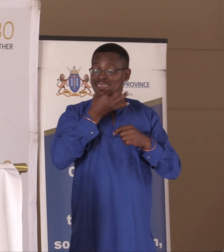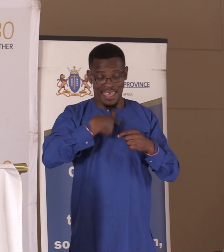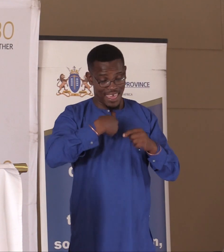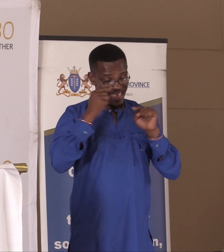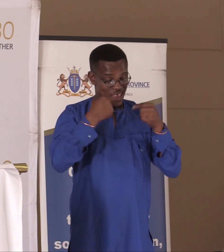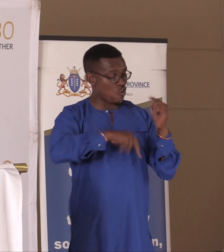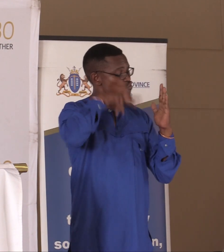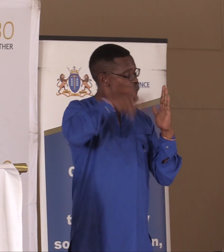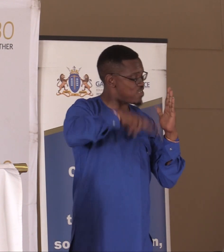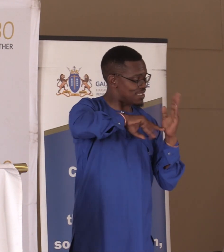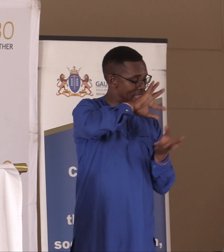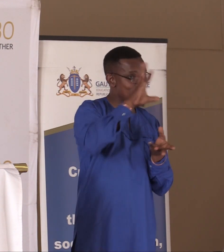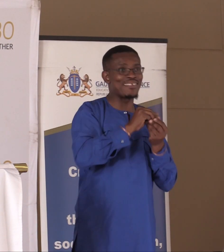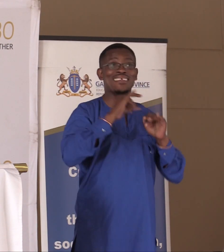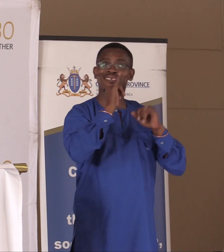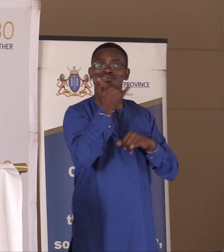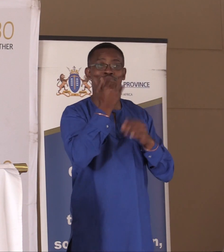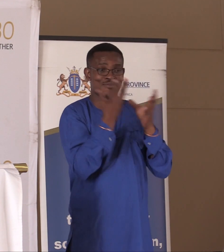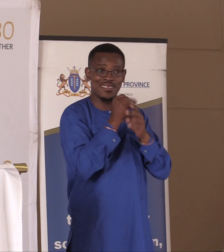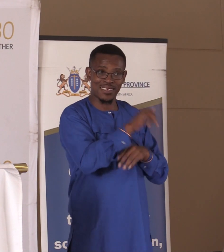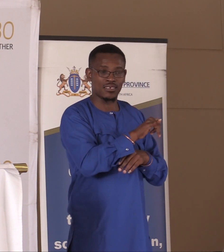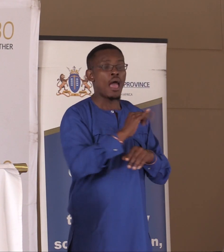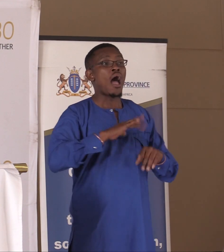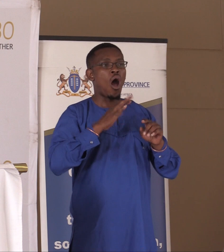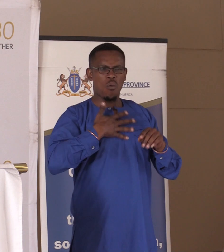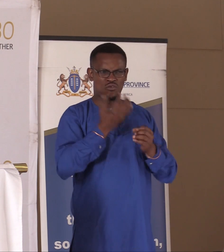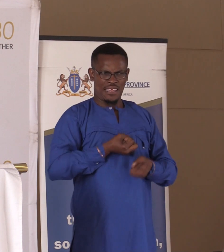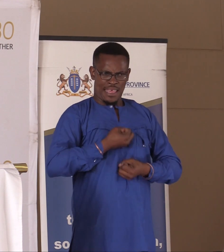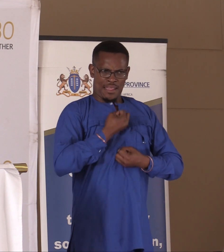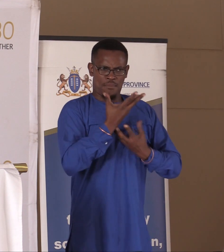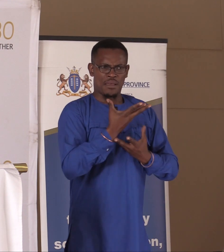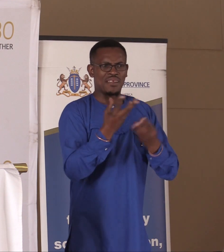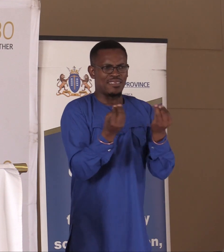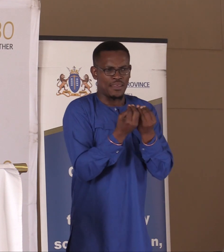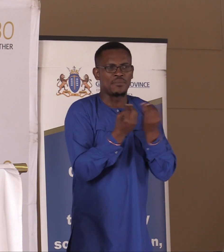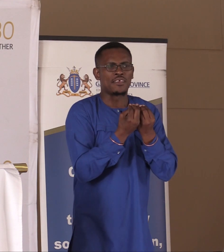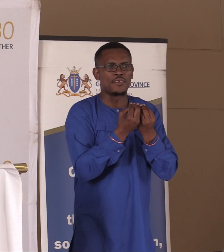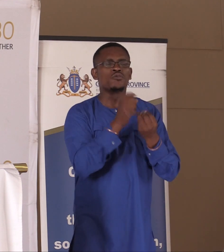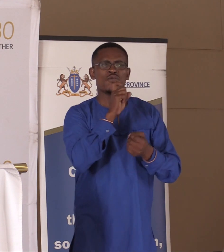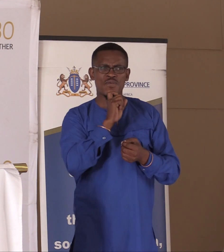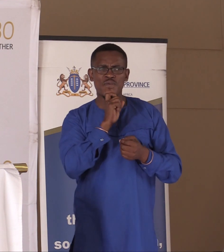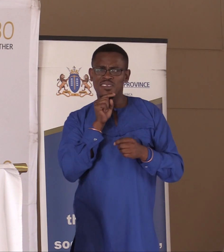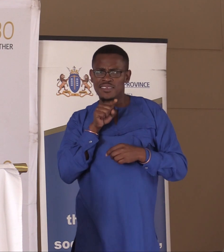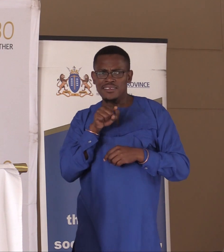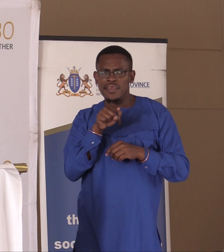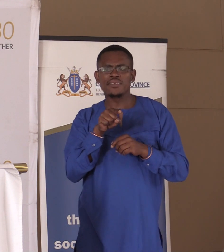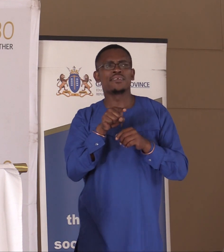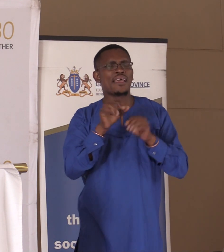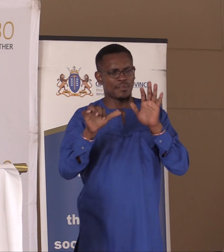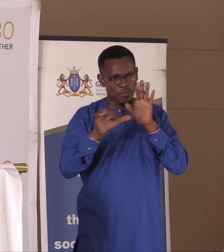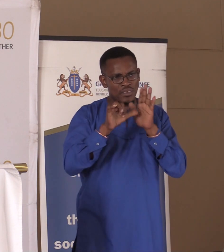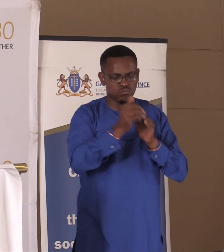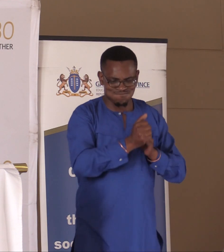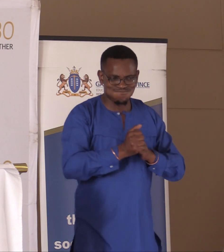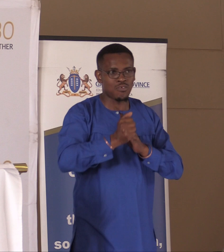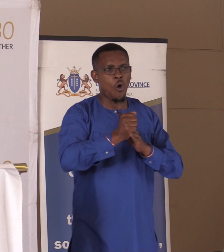read my achievements, and I'm happy with that, but there's one that I want to tell you about, because I want us to use it as a metaphor for